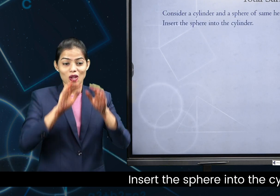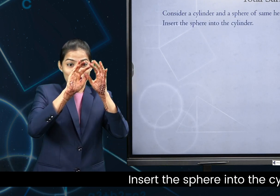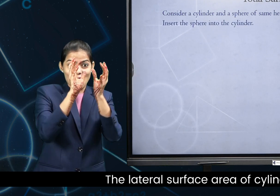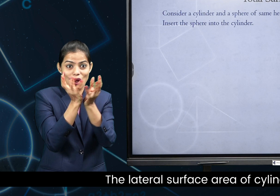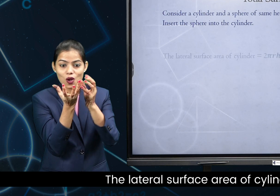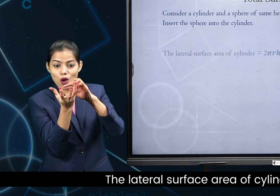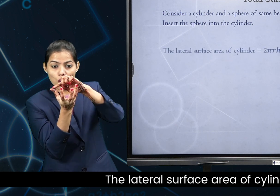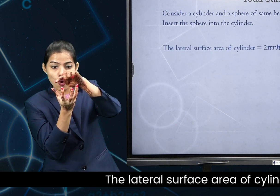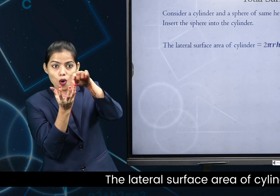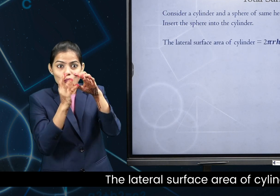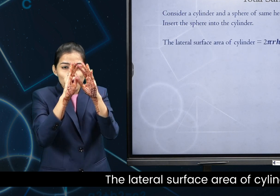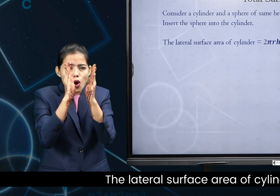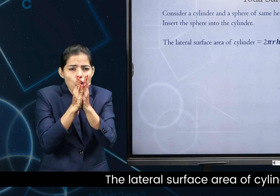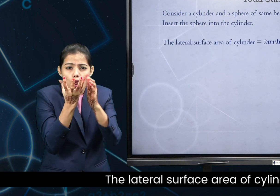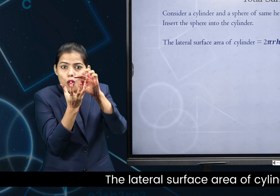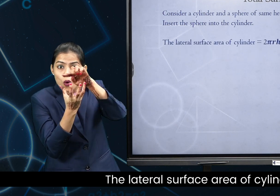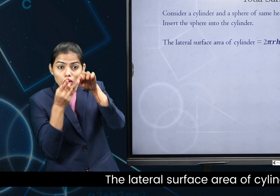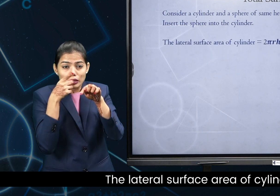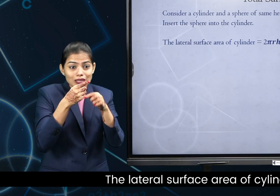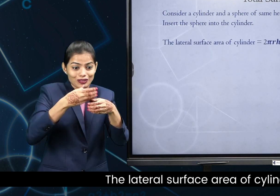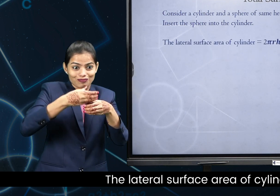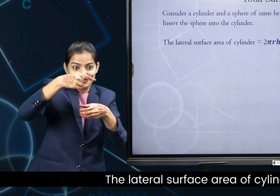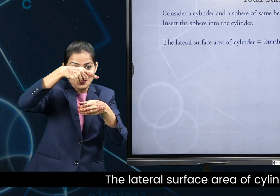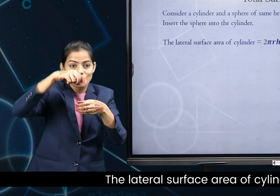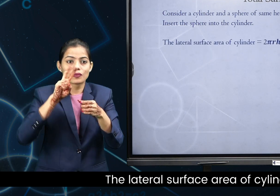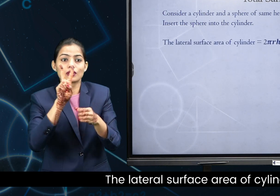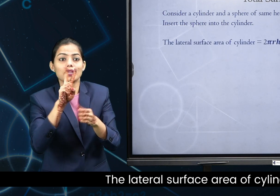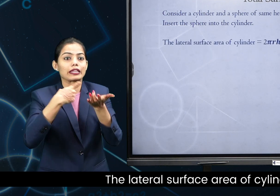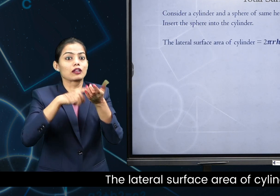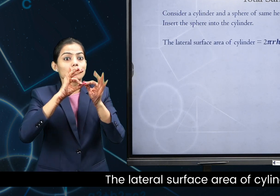The lateral surface area of cylinder is equal to 2 pi RH.